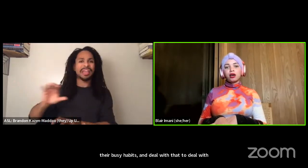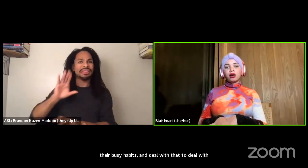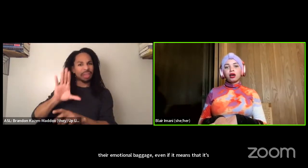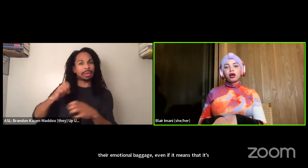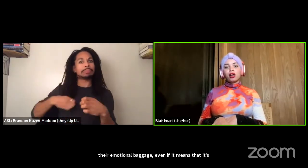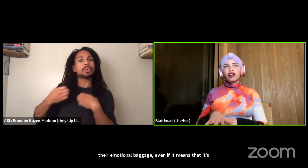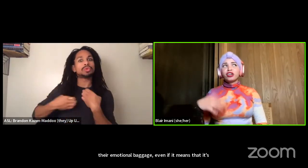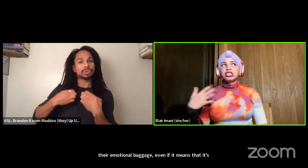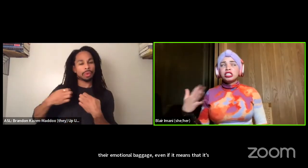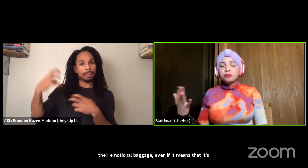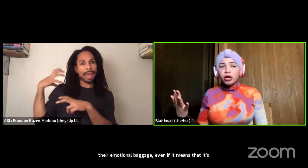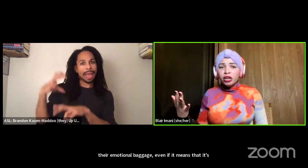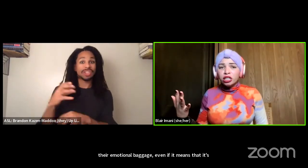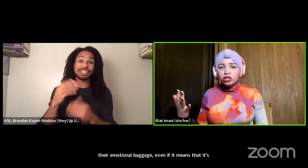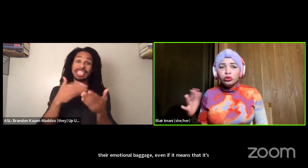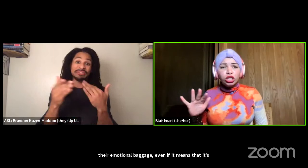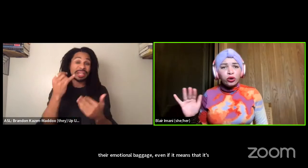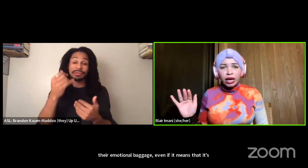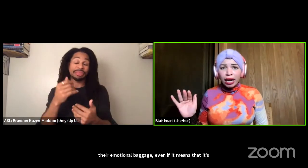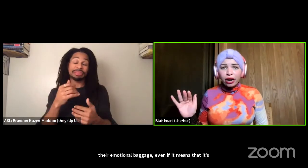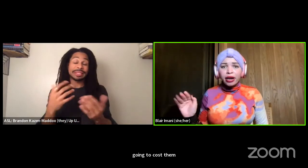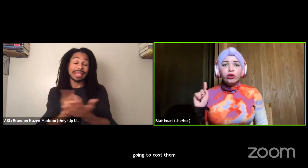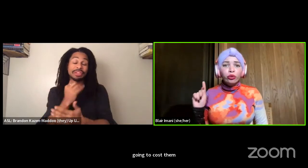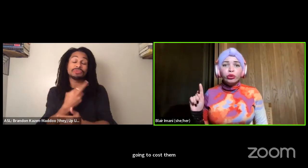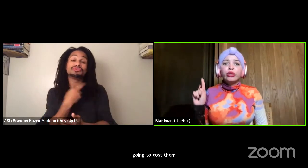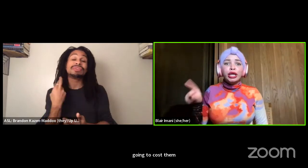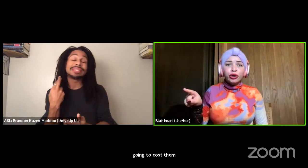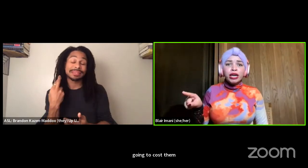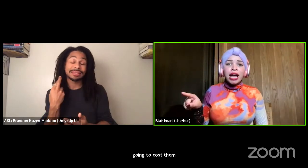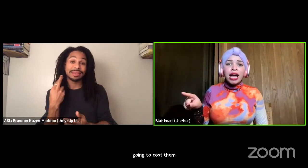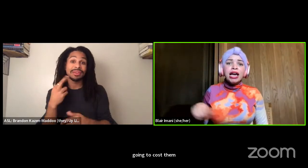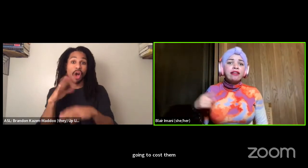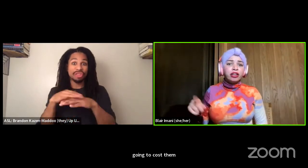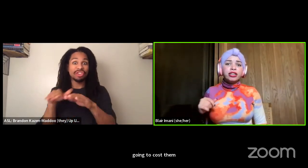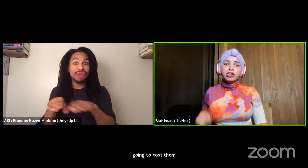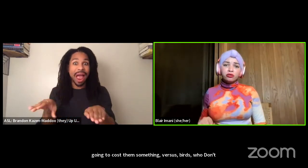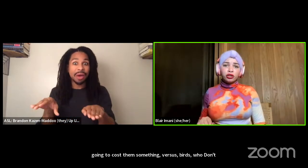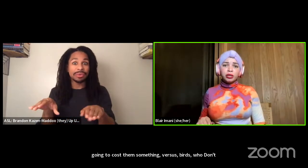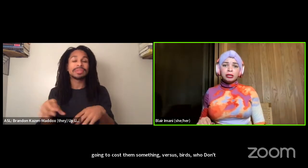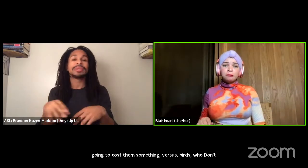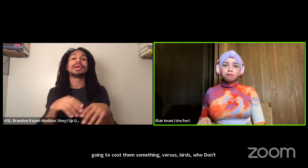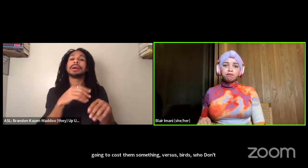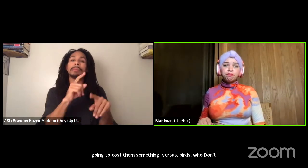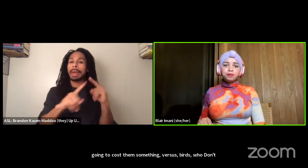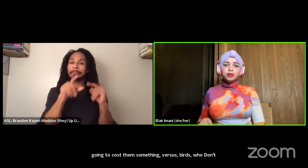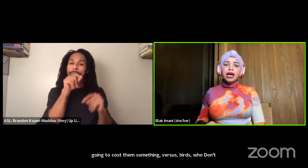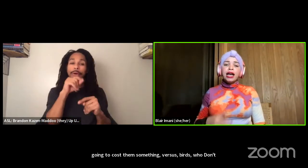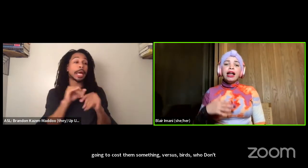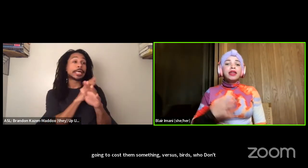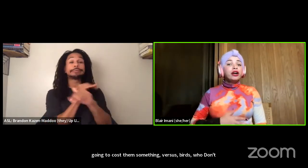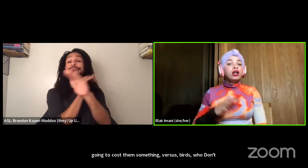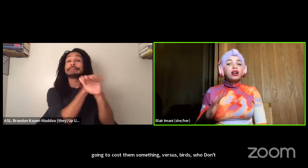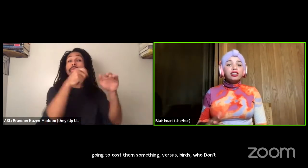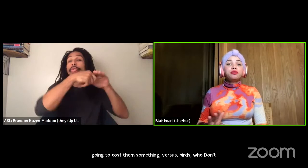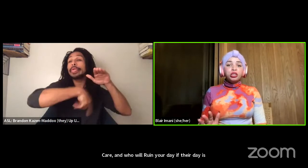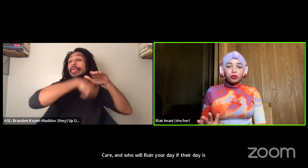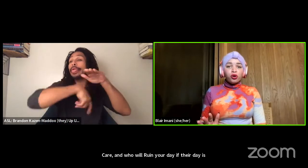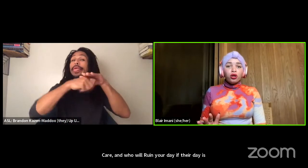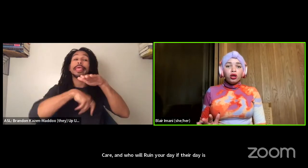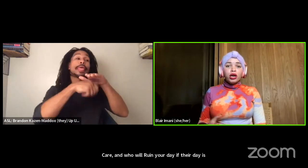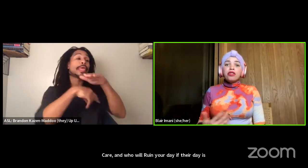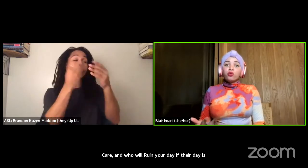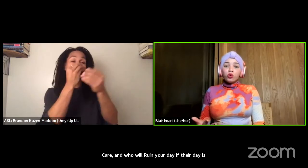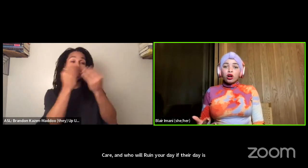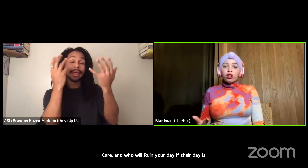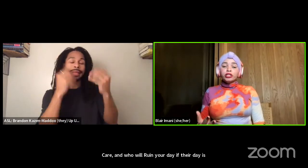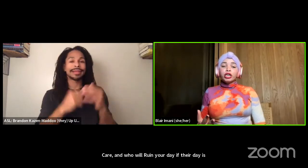them something, versus birds who don't care and who will ruin your day if their day is ruined. There are a lot of